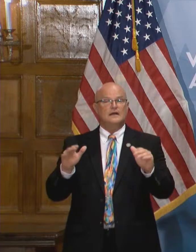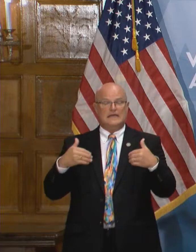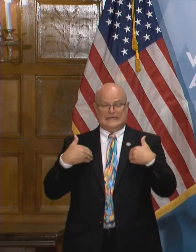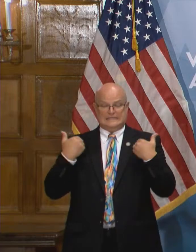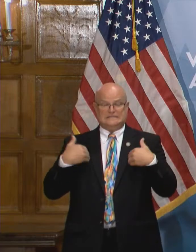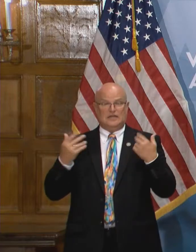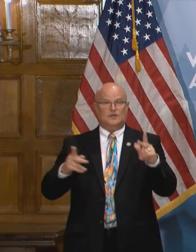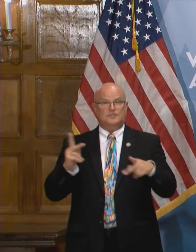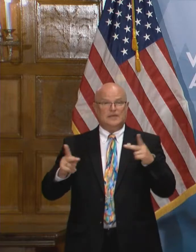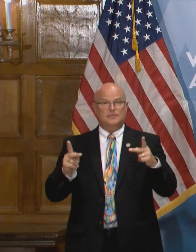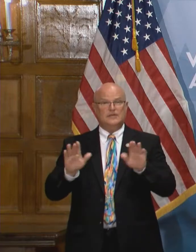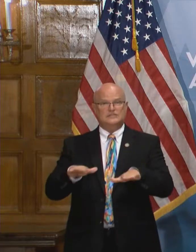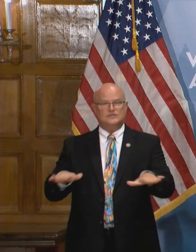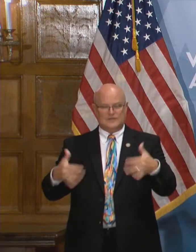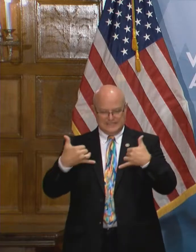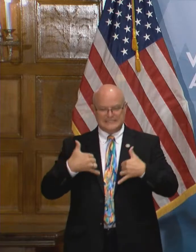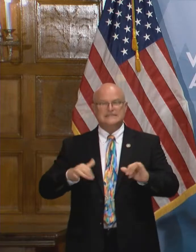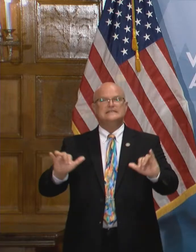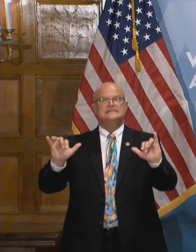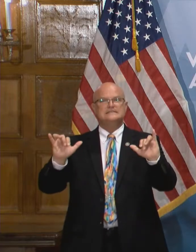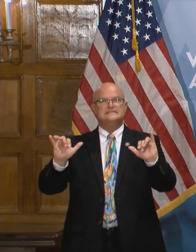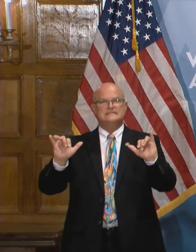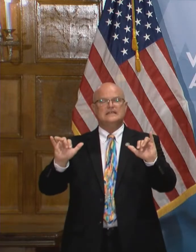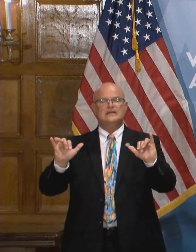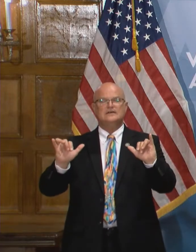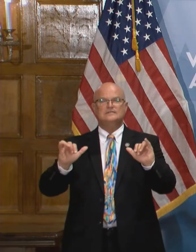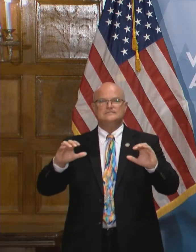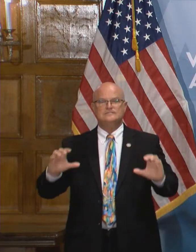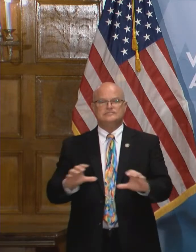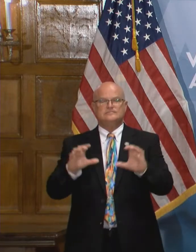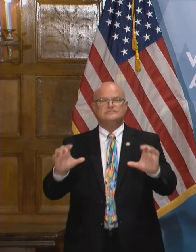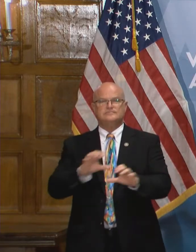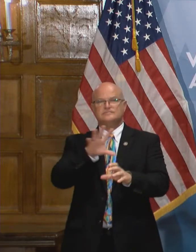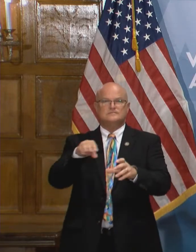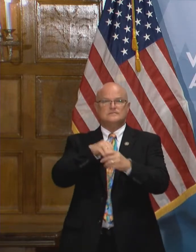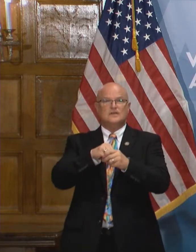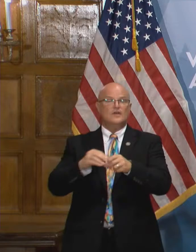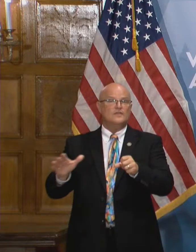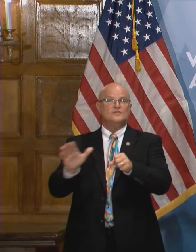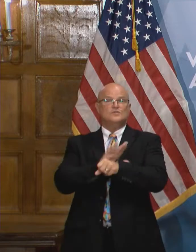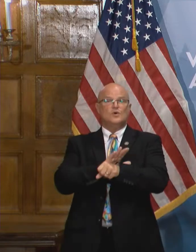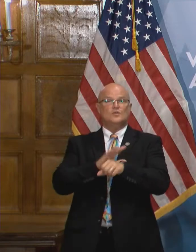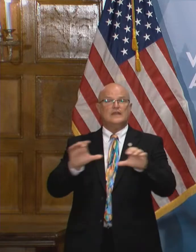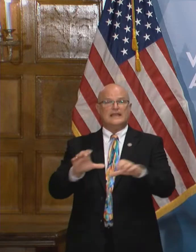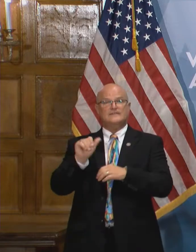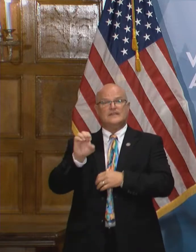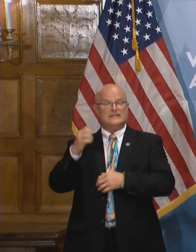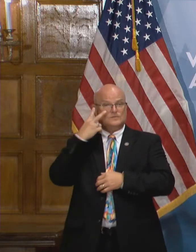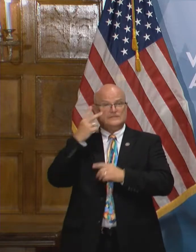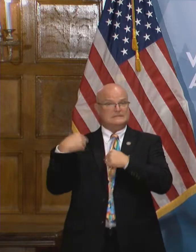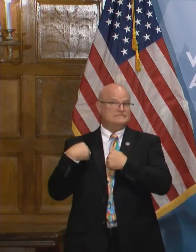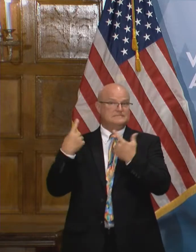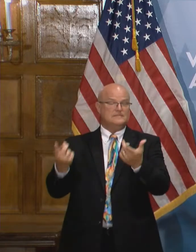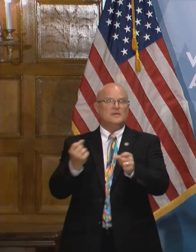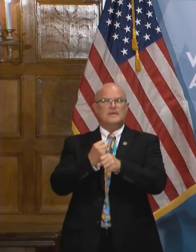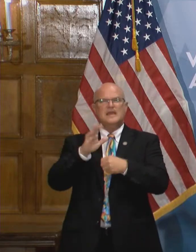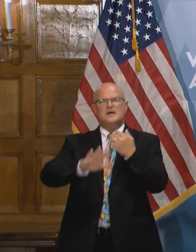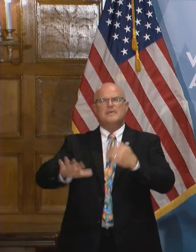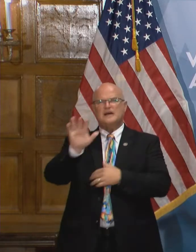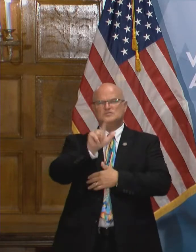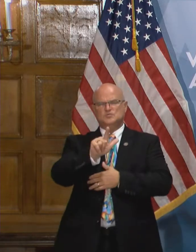Adolescents and children still continue to play an active part of the total active cases that we're seeing, making up